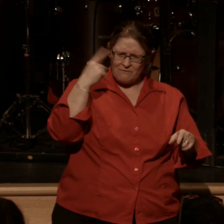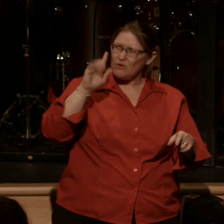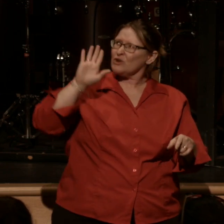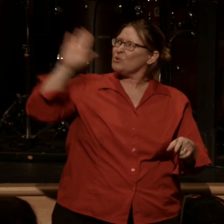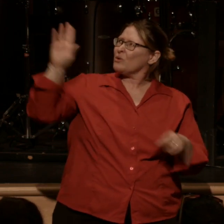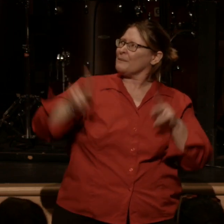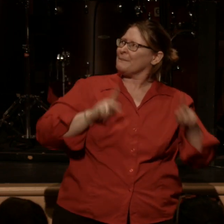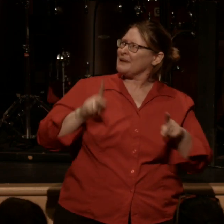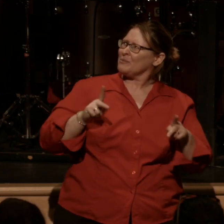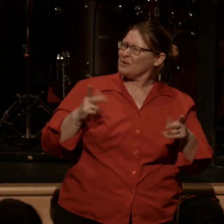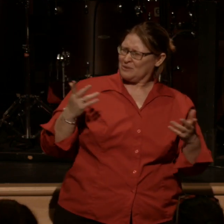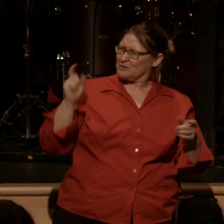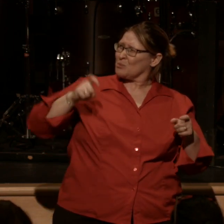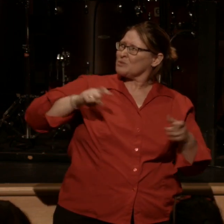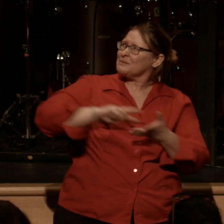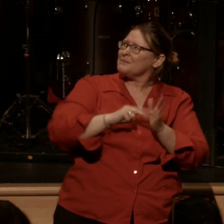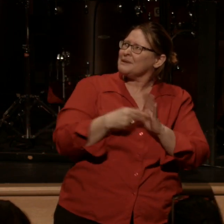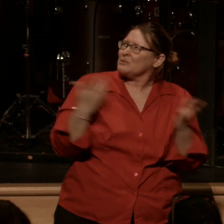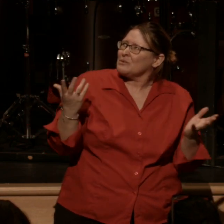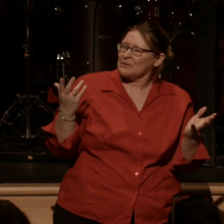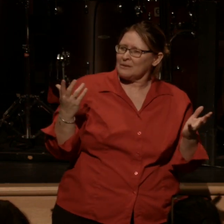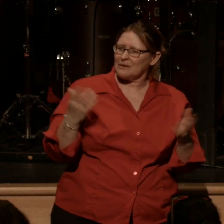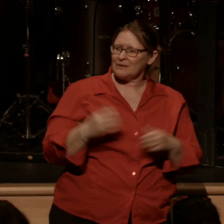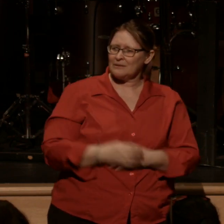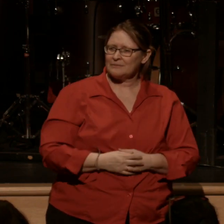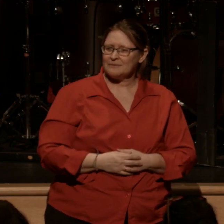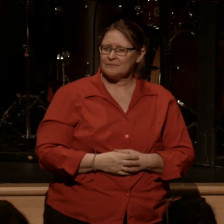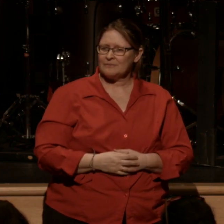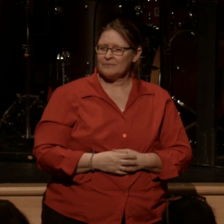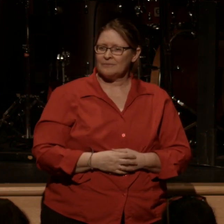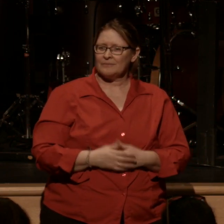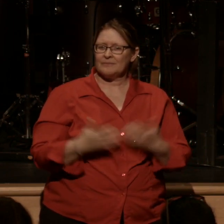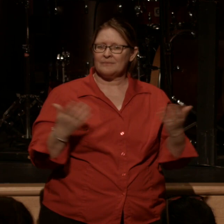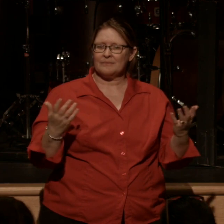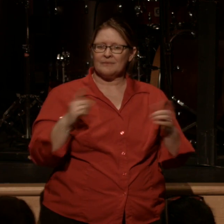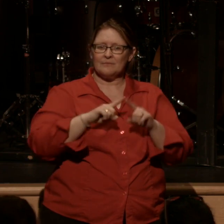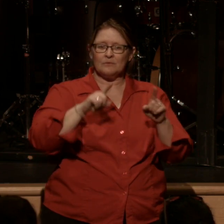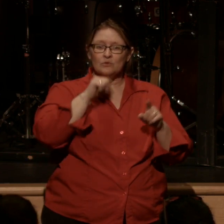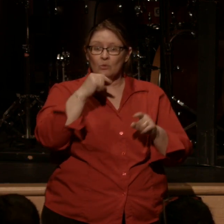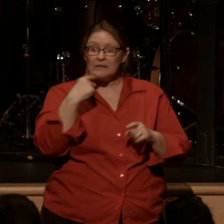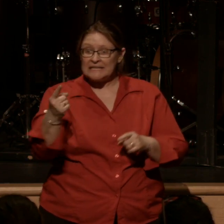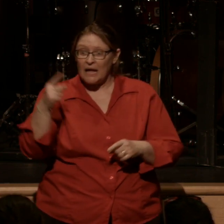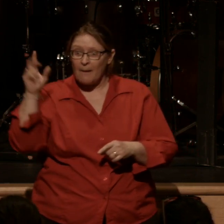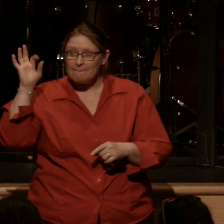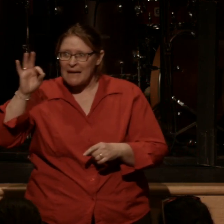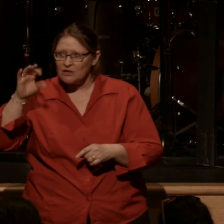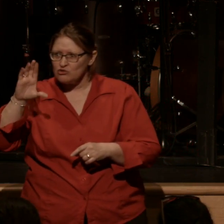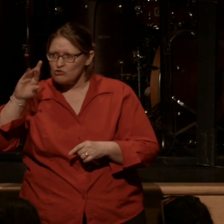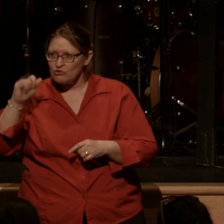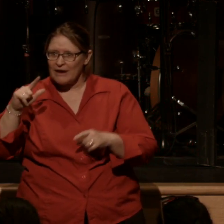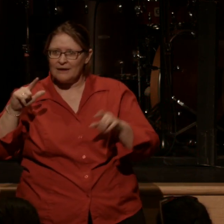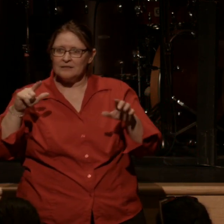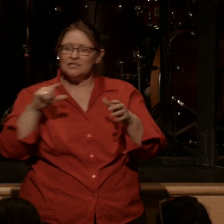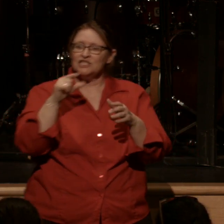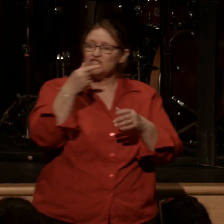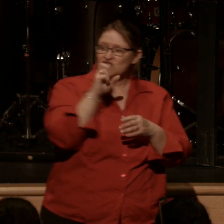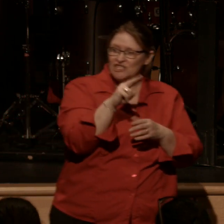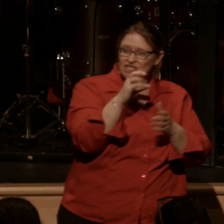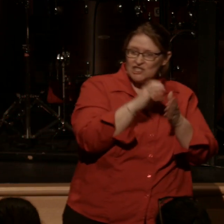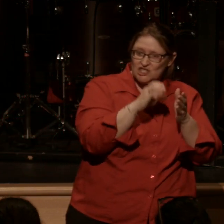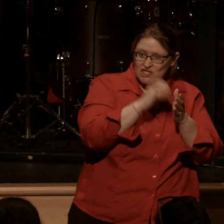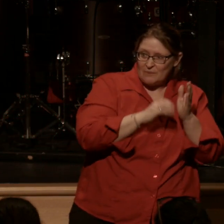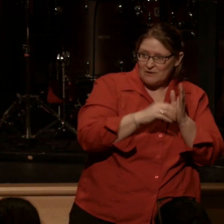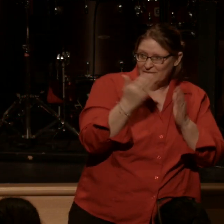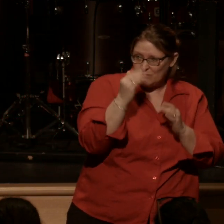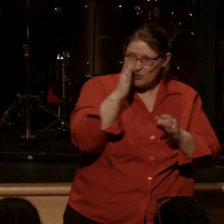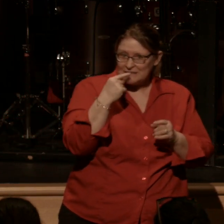your people? What is that supposed to mean? Now, if you don't tell Pastor Craig, Genesis chapter 15 tells us how this would